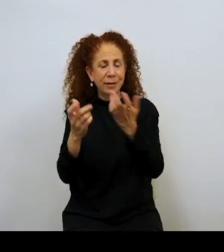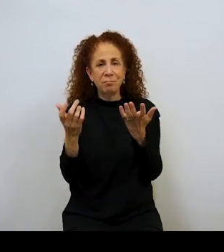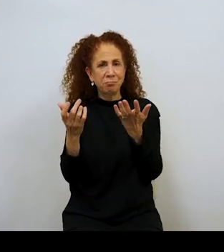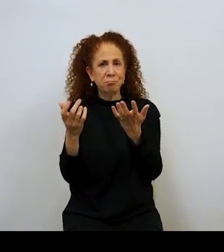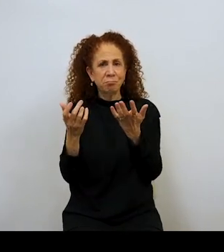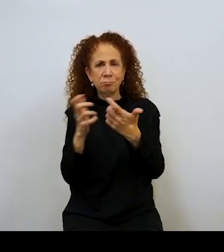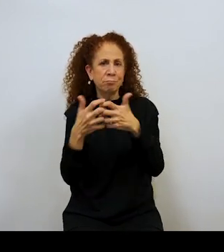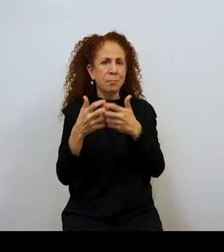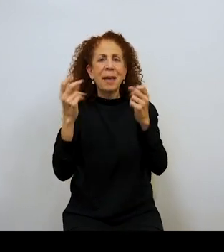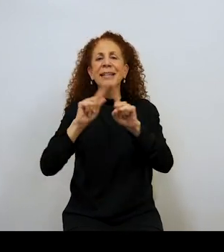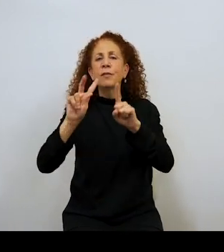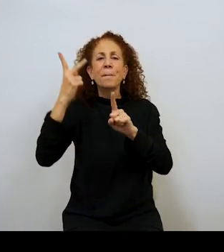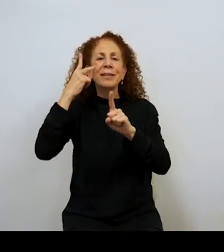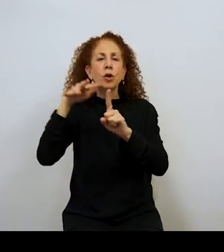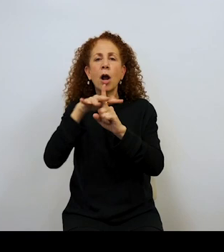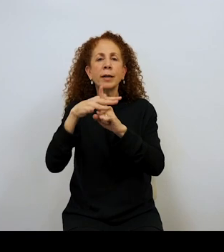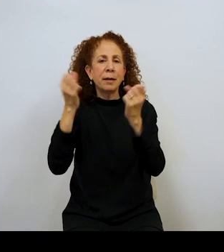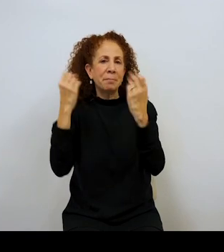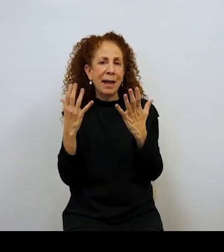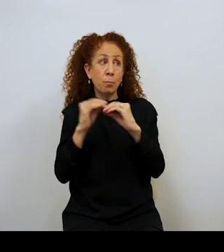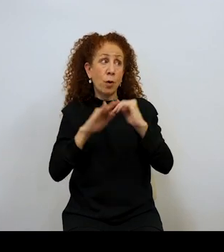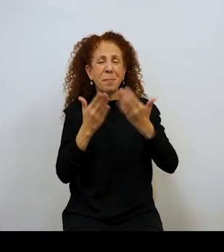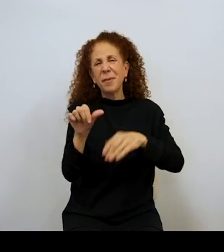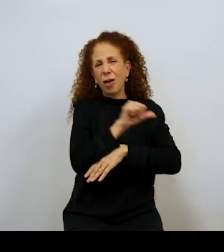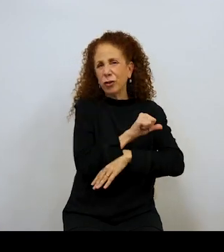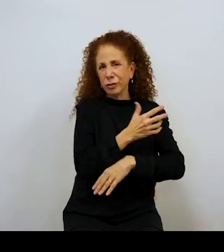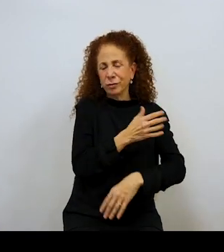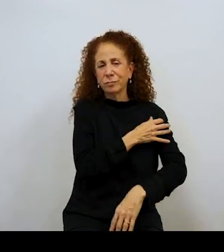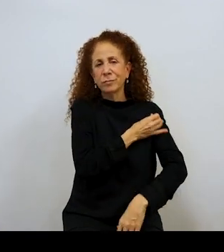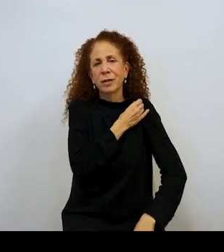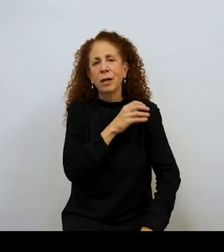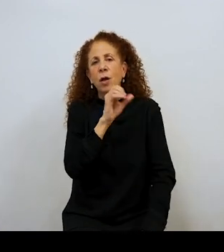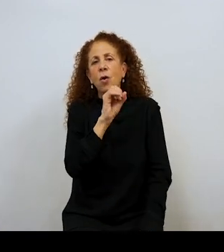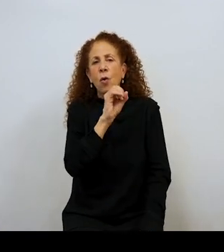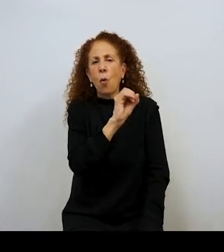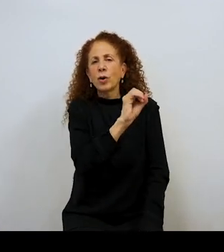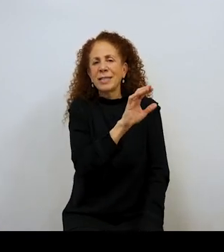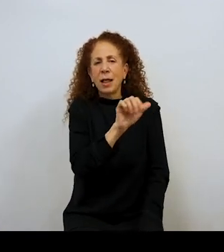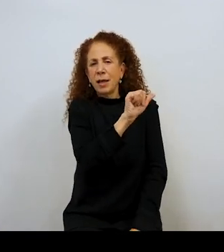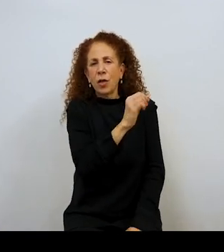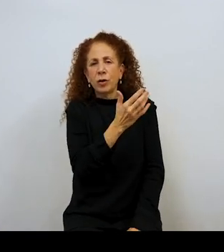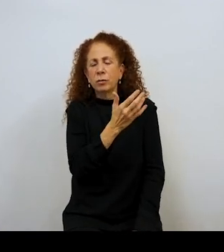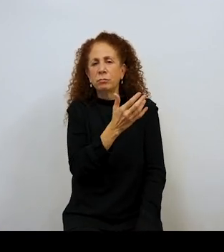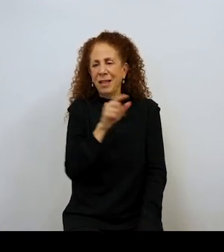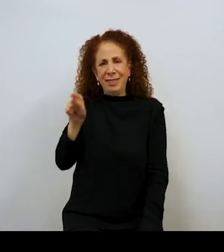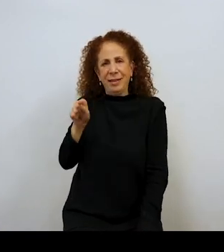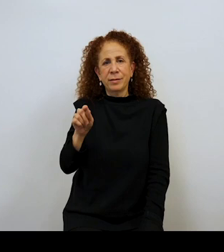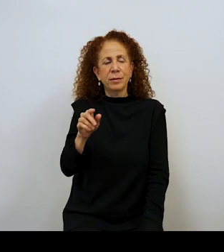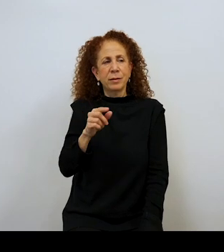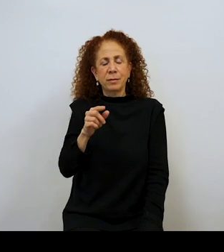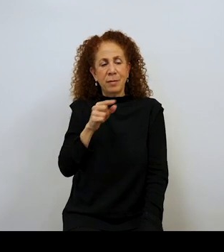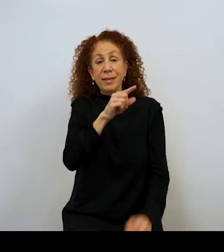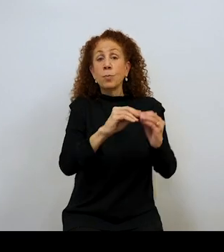different political contexts more than maybe other, mm-hmm. or like the Oresteia, as you said, which yeah. is kind of more of a